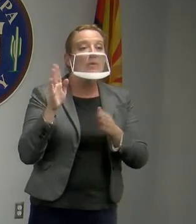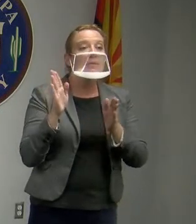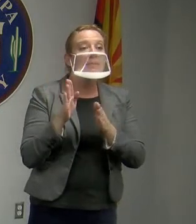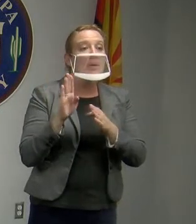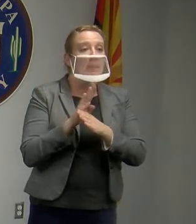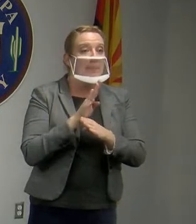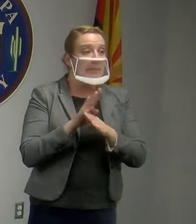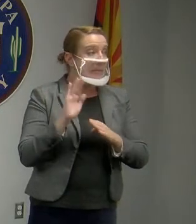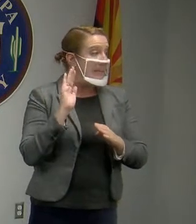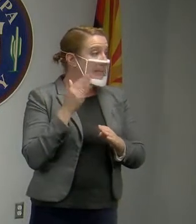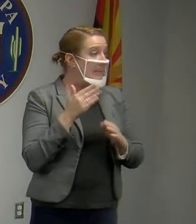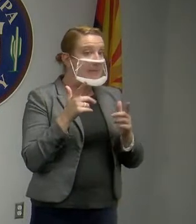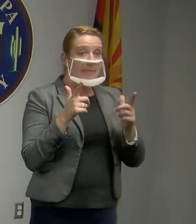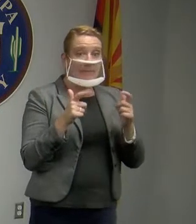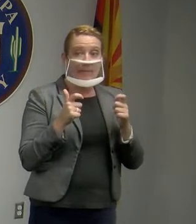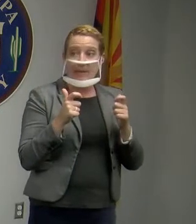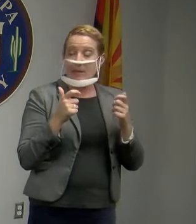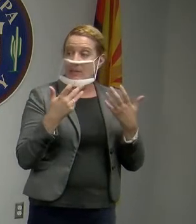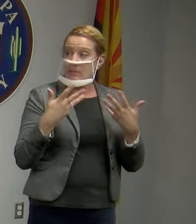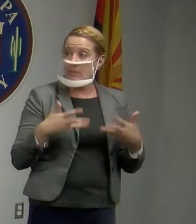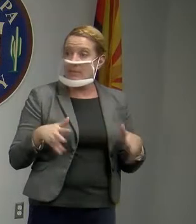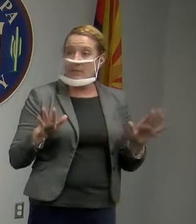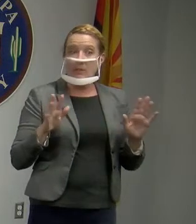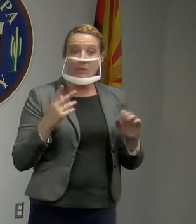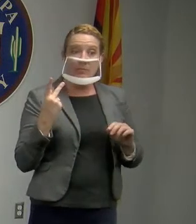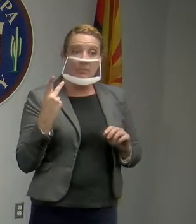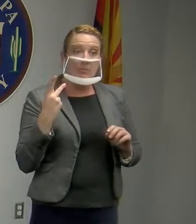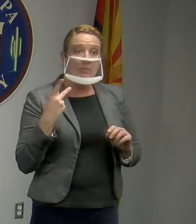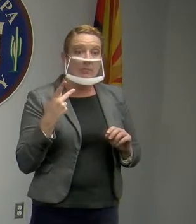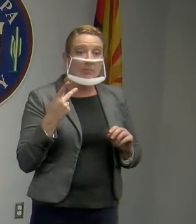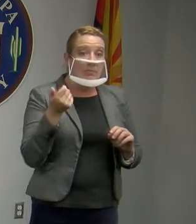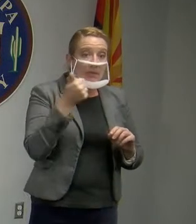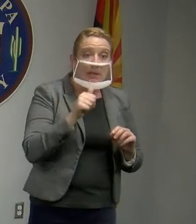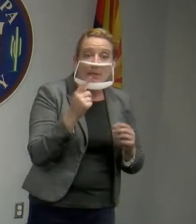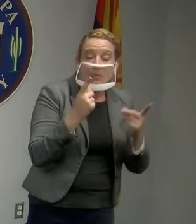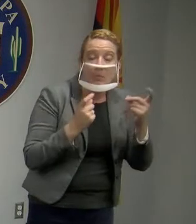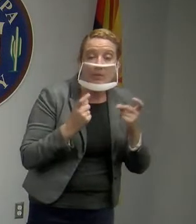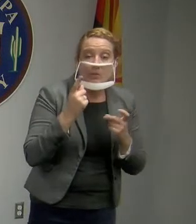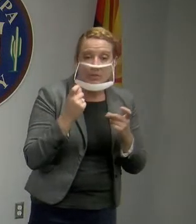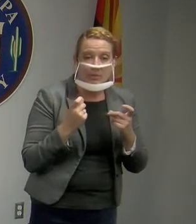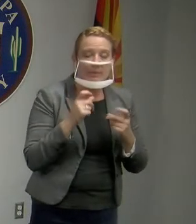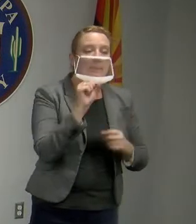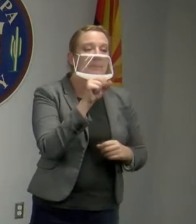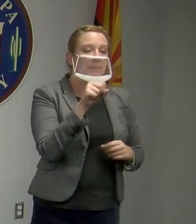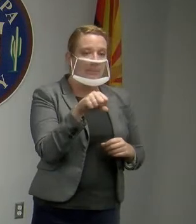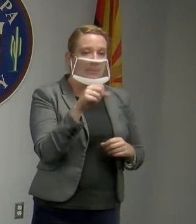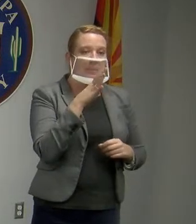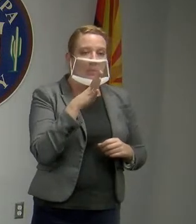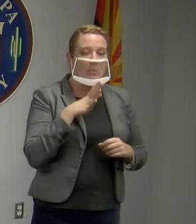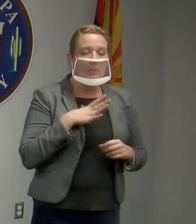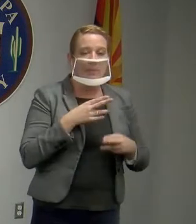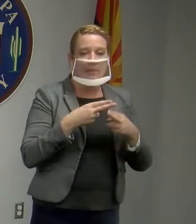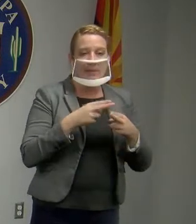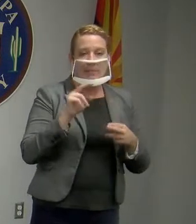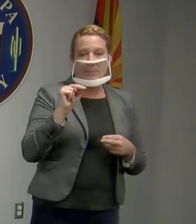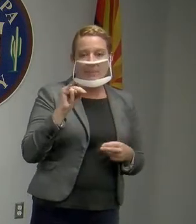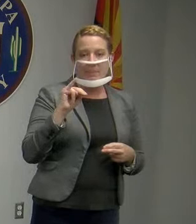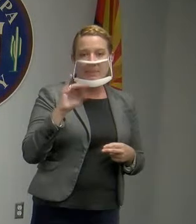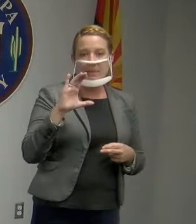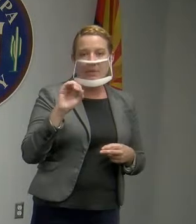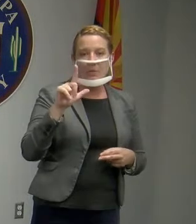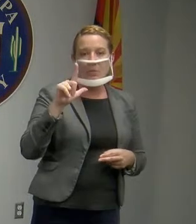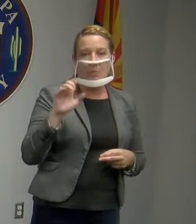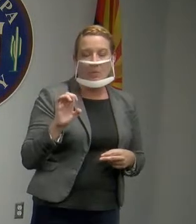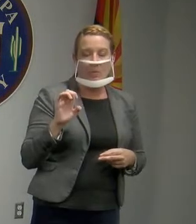quickly. So, Chad, do we have anybody on the line? We do. Nicole Grigg has a question. Okay. Nicole, your microphone is